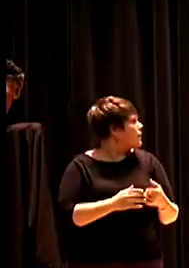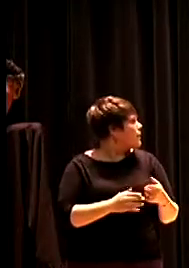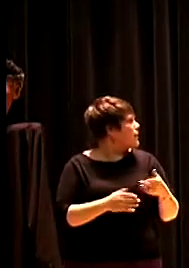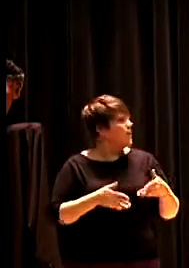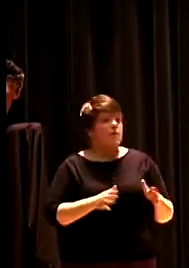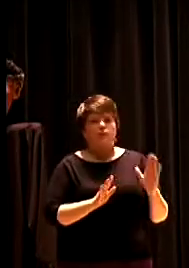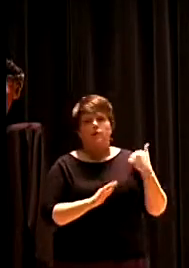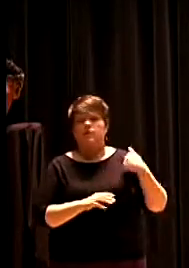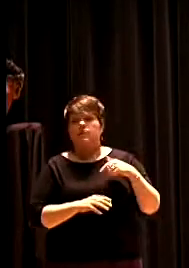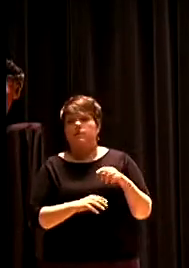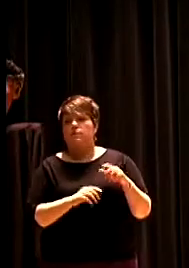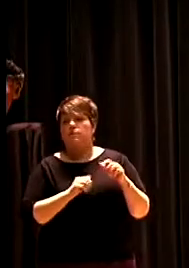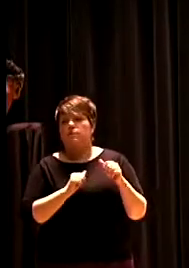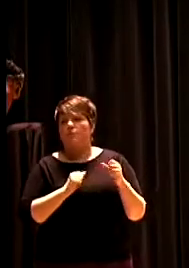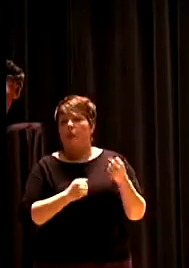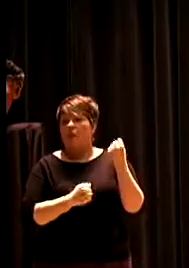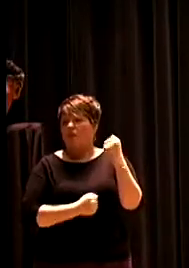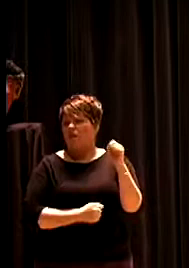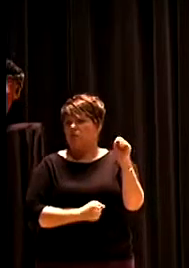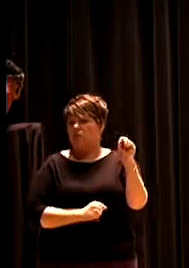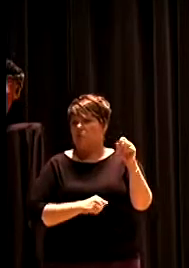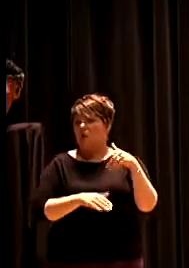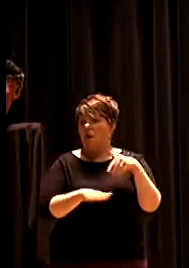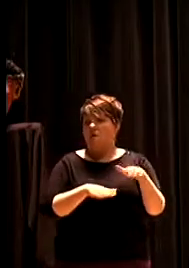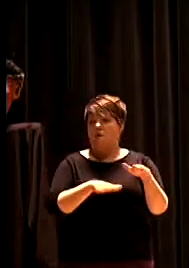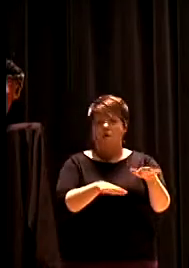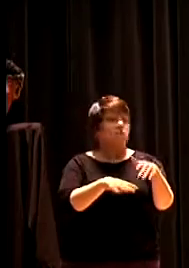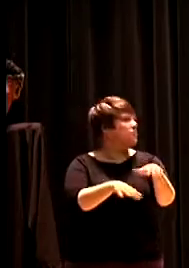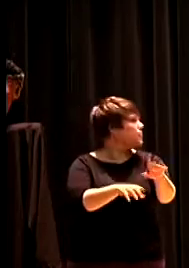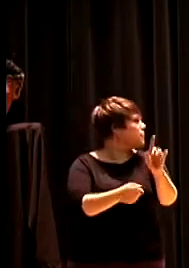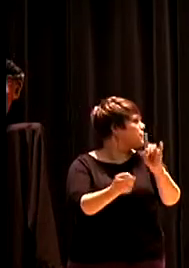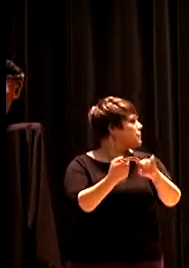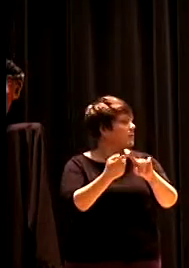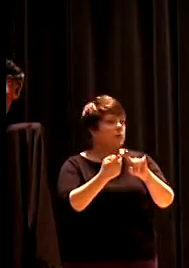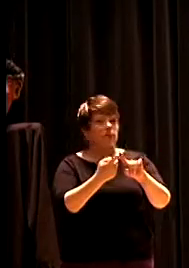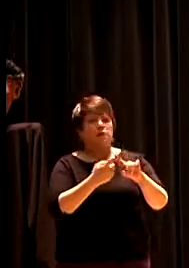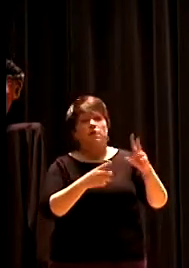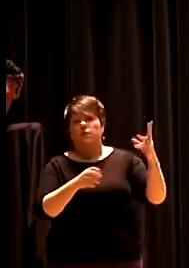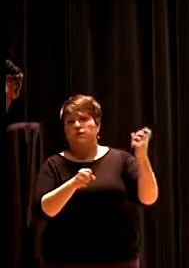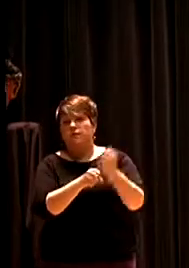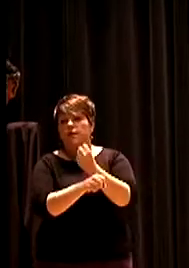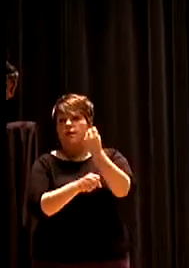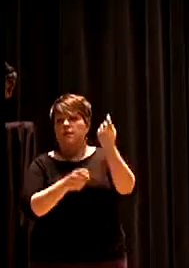begun. Let us march on till victory